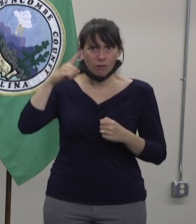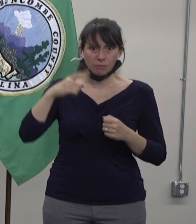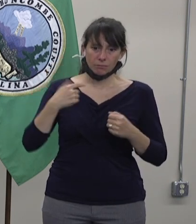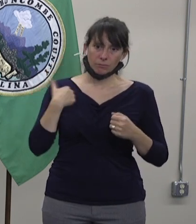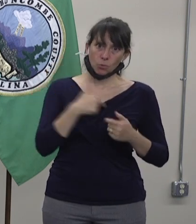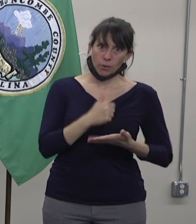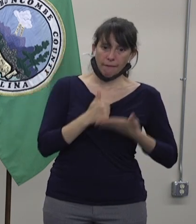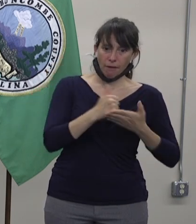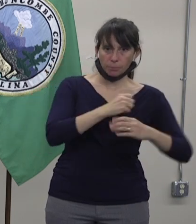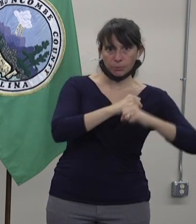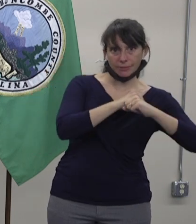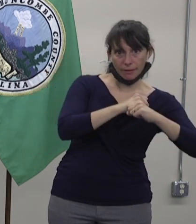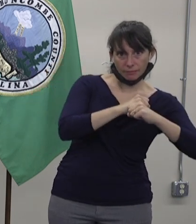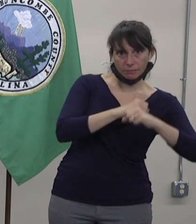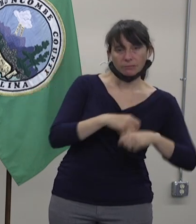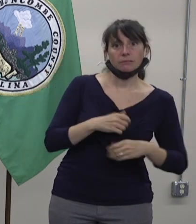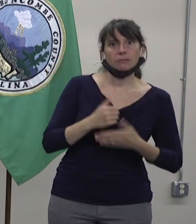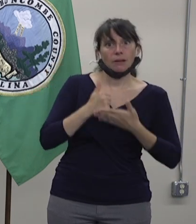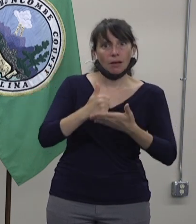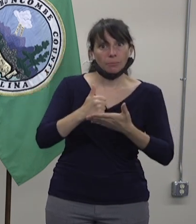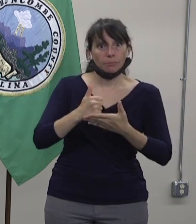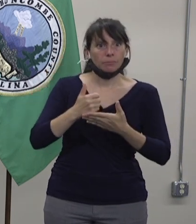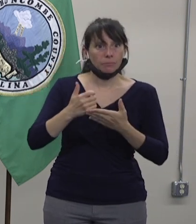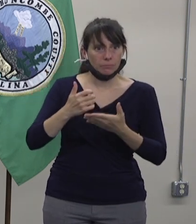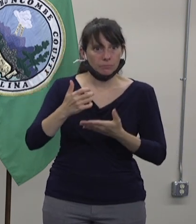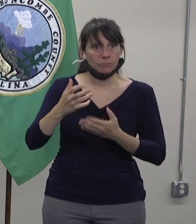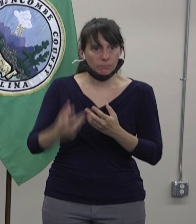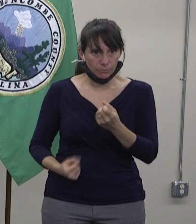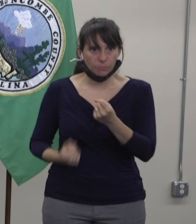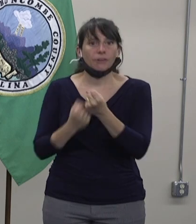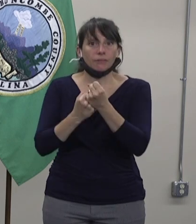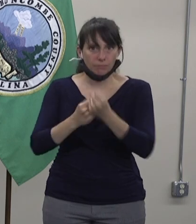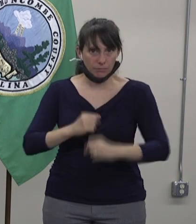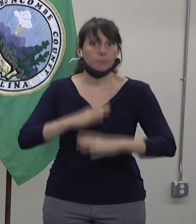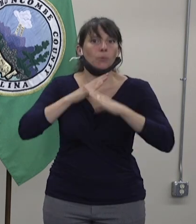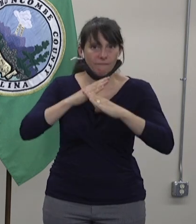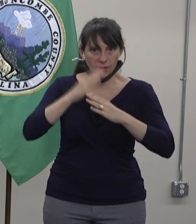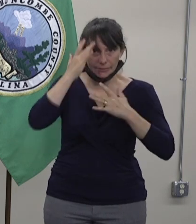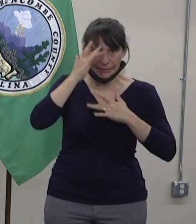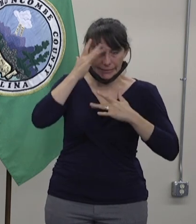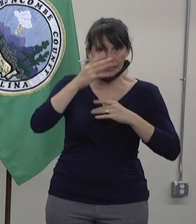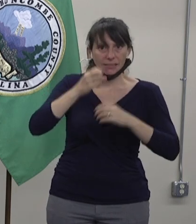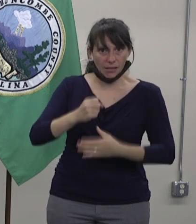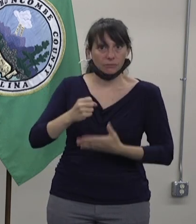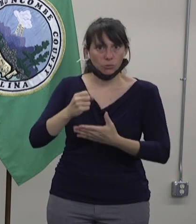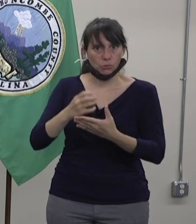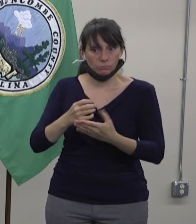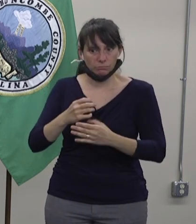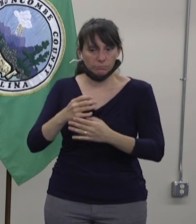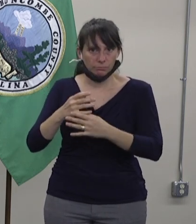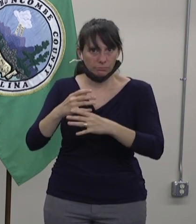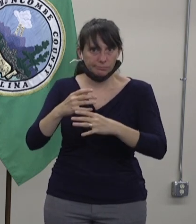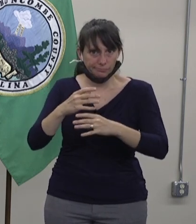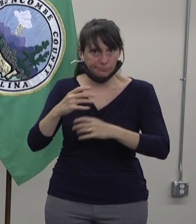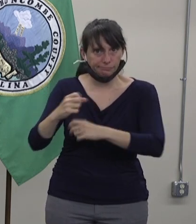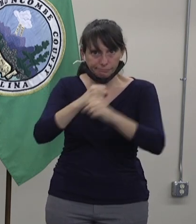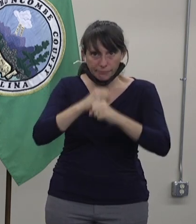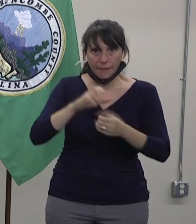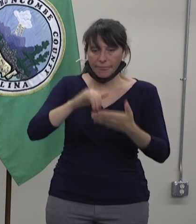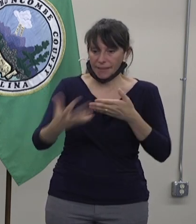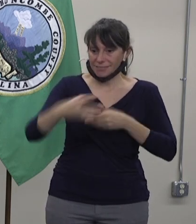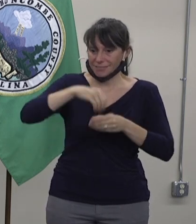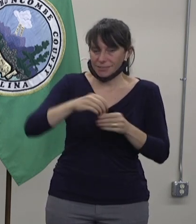promote. These core functions are integrated and woven into every program, every service, every